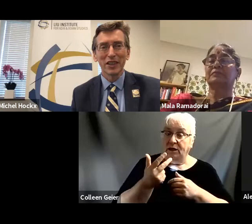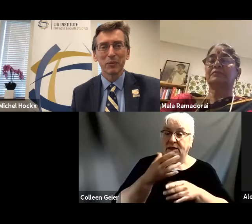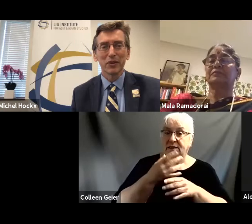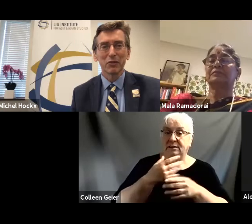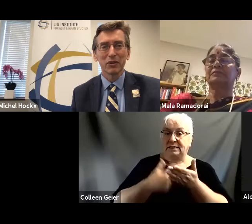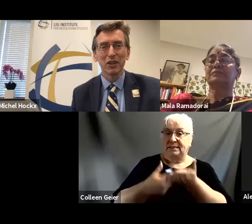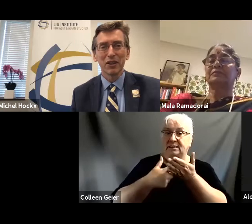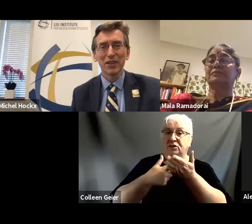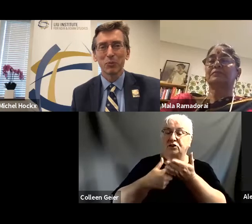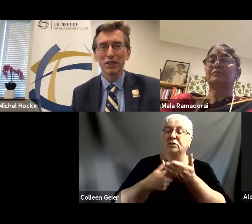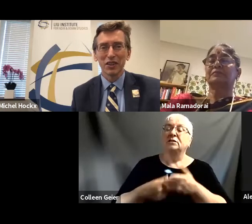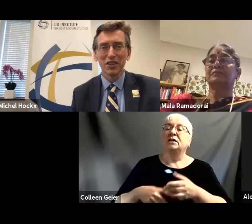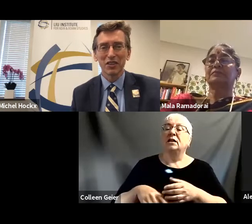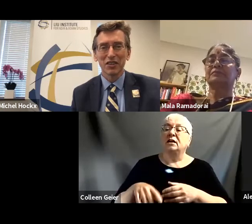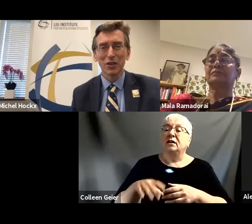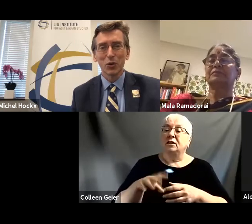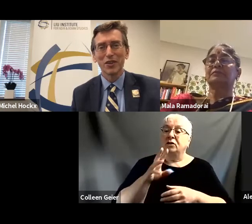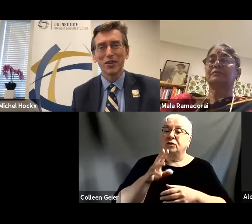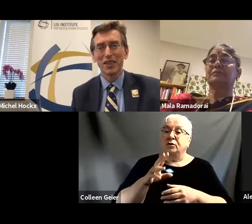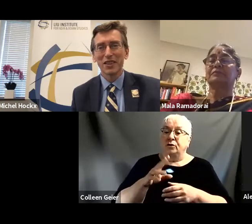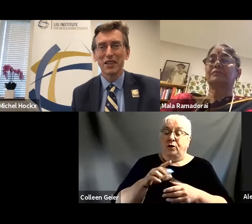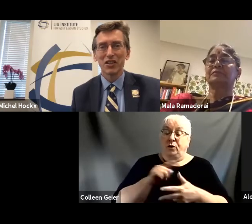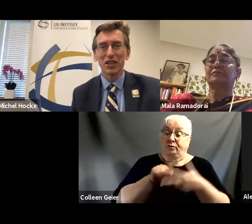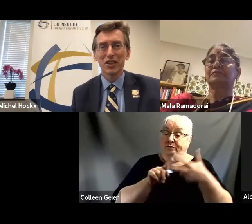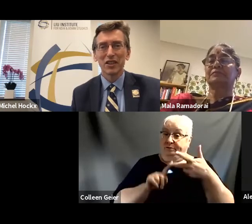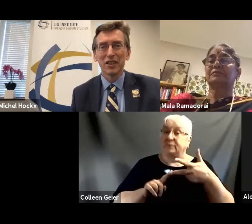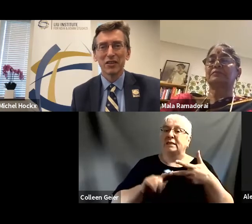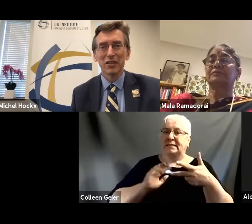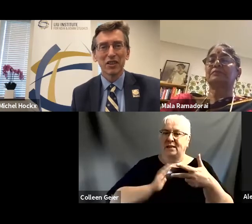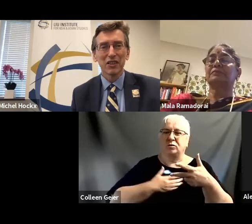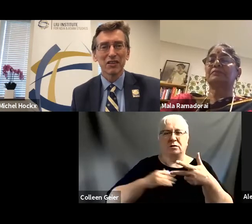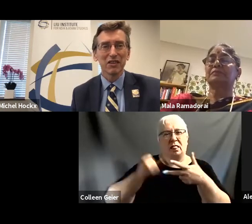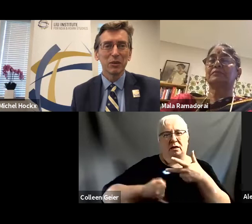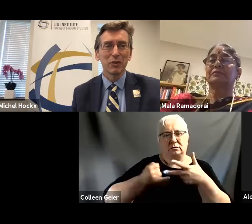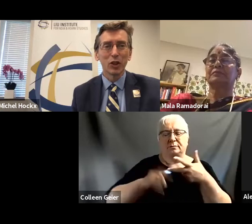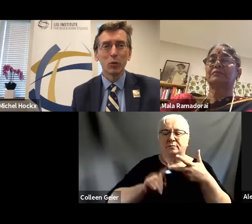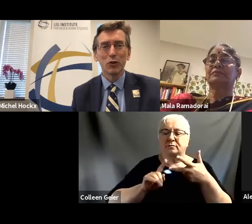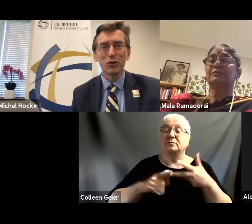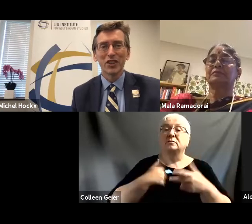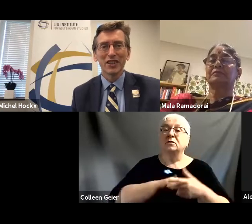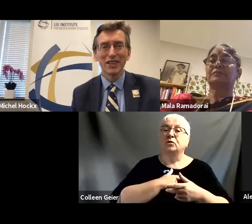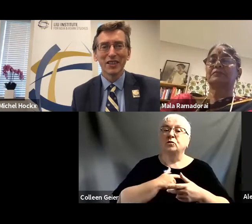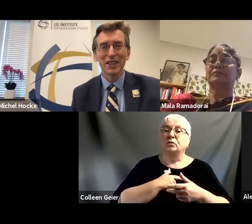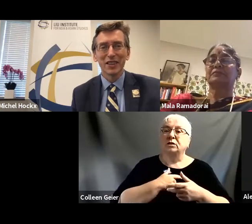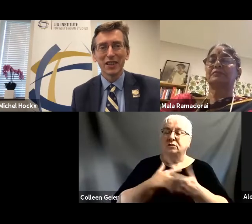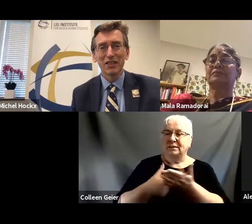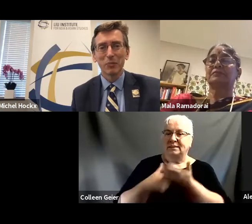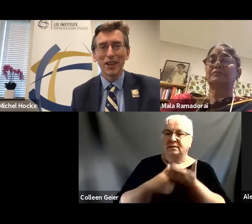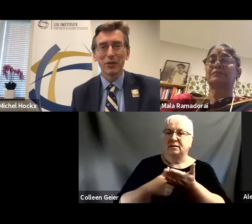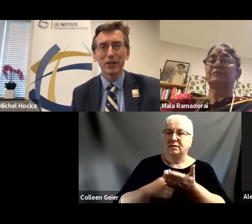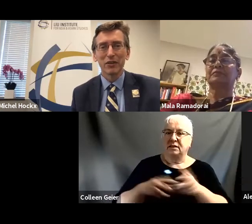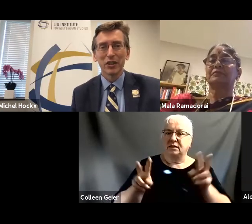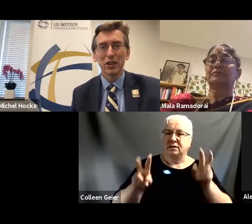Dame experts with scholars, practitioners, and audiences in Asia to discuss the theme of global fragility against